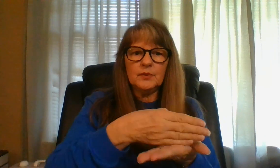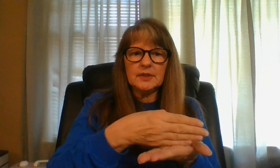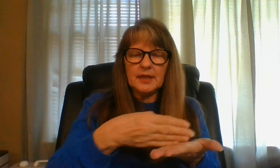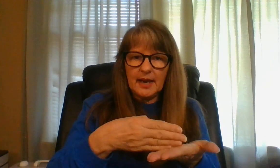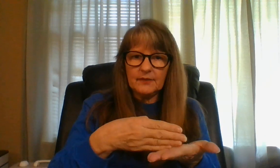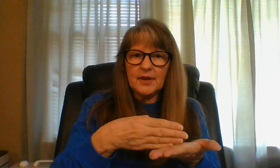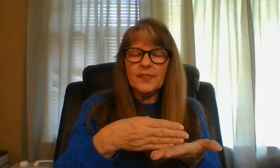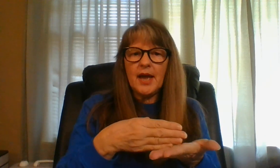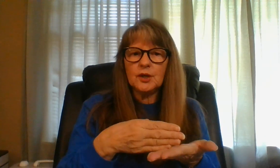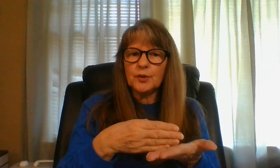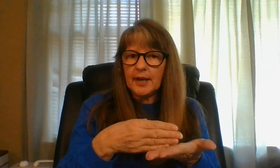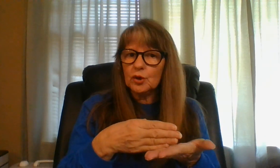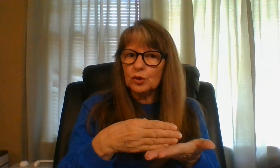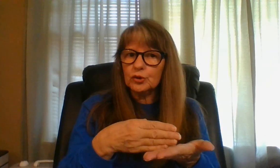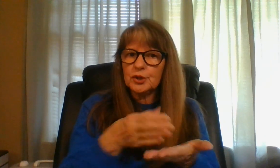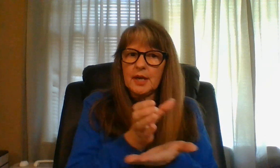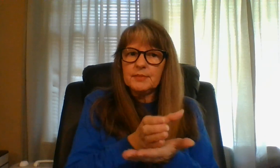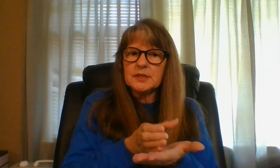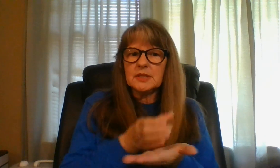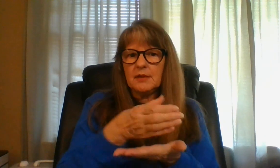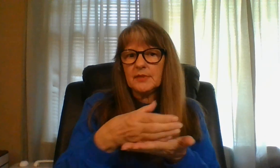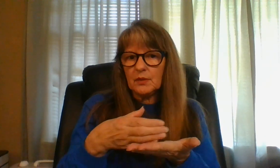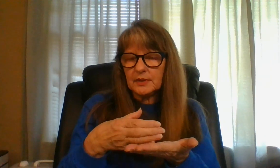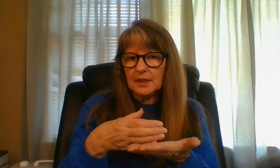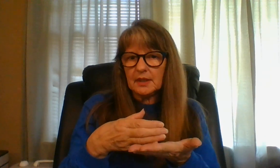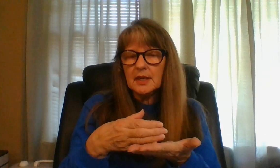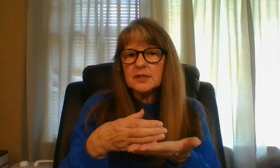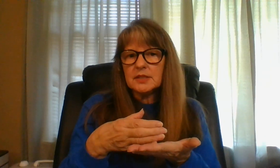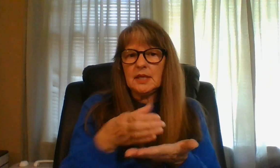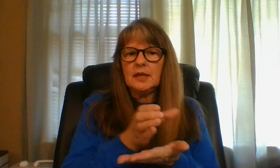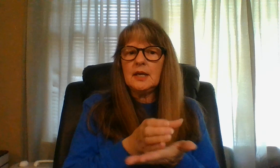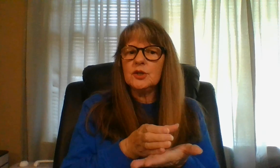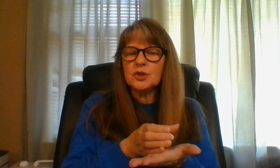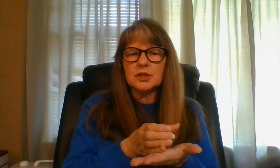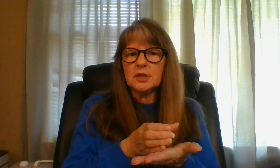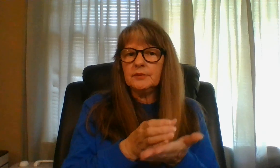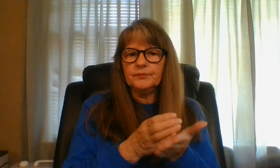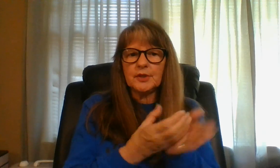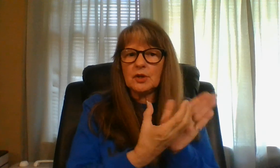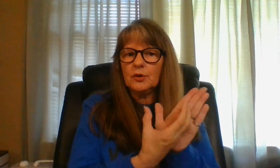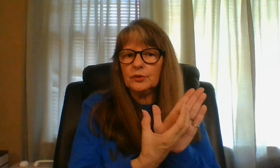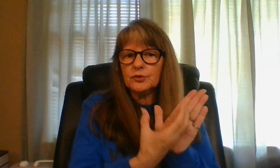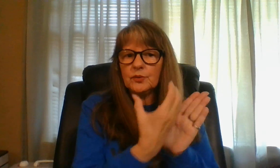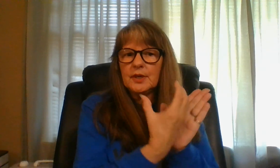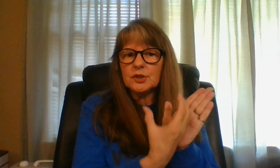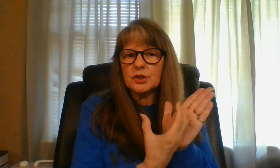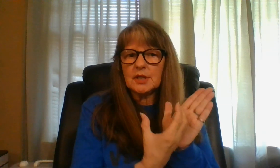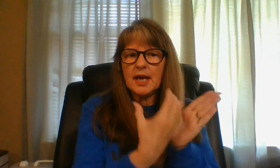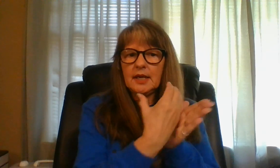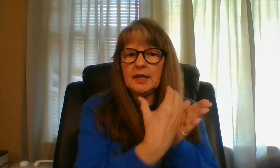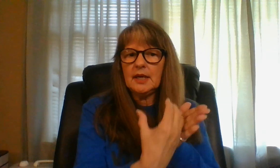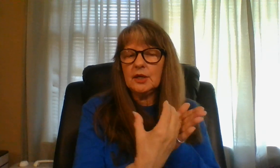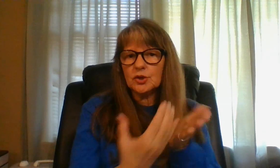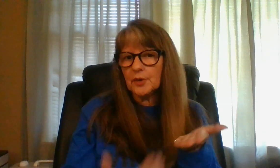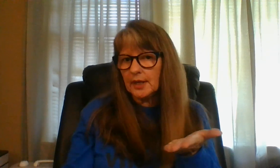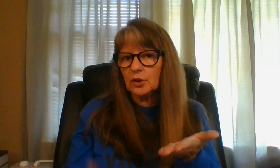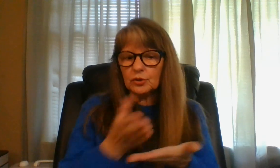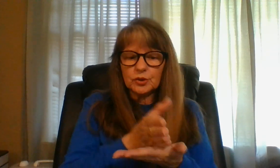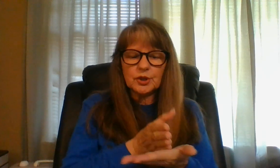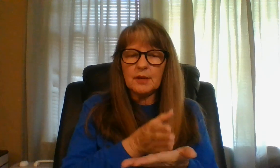with a knife in that triangular shape. It's the same thing with the C. It's just that's all you're doing is just cutting it in a triangular shape